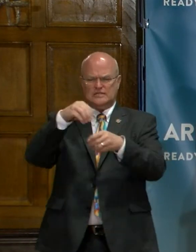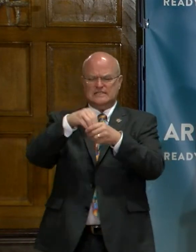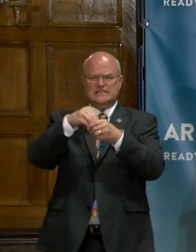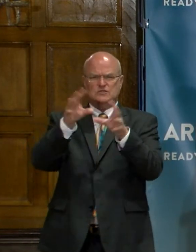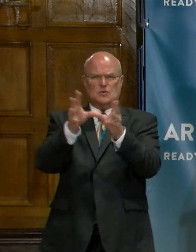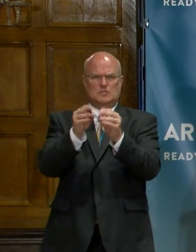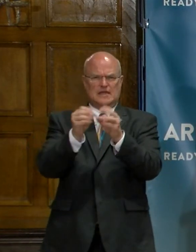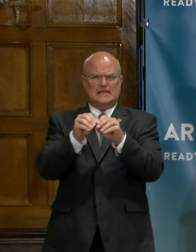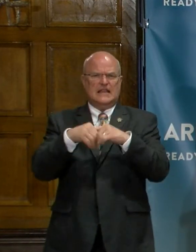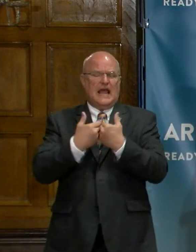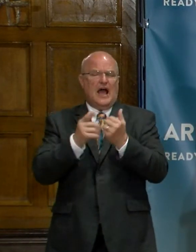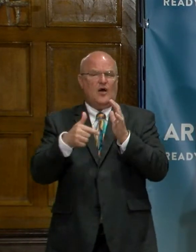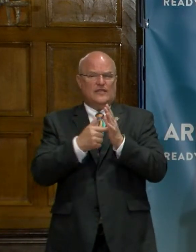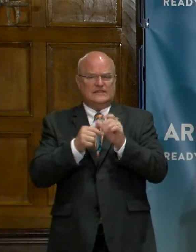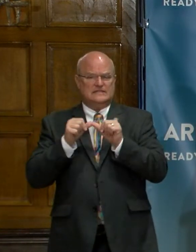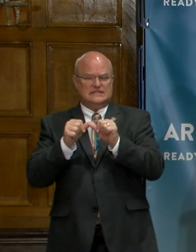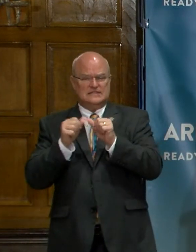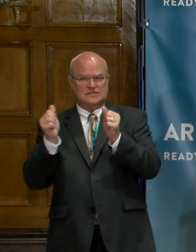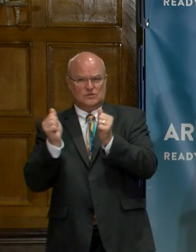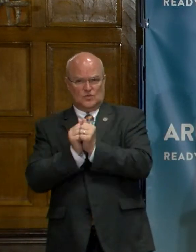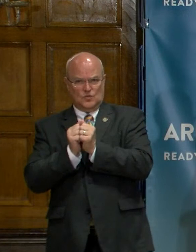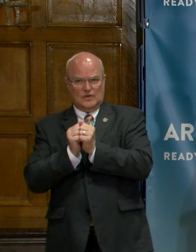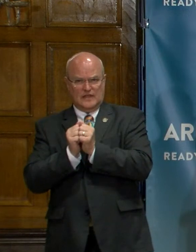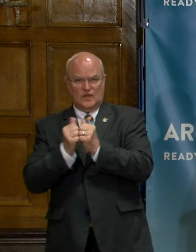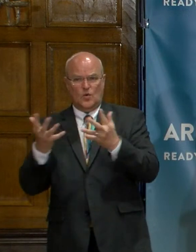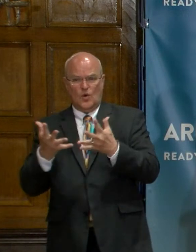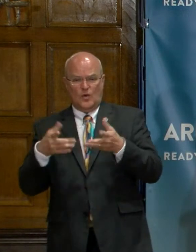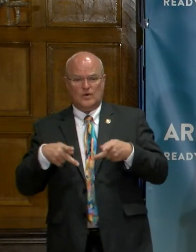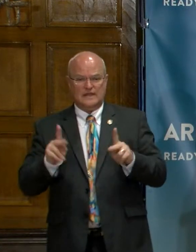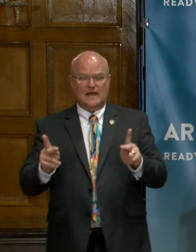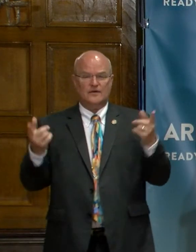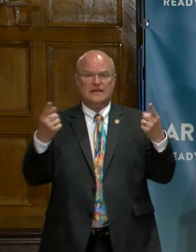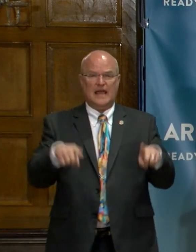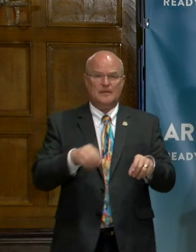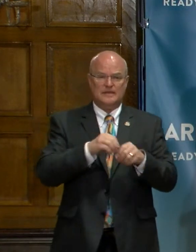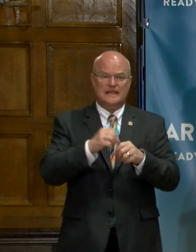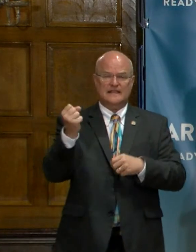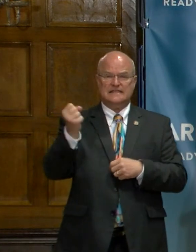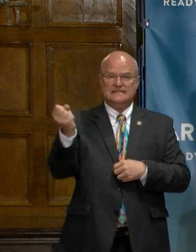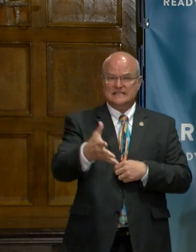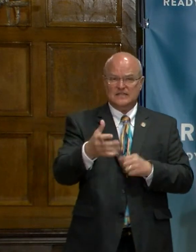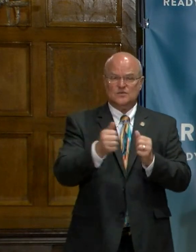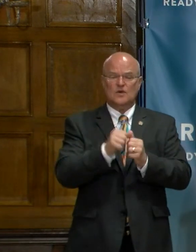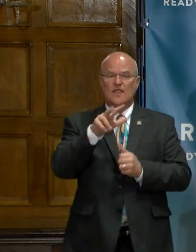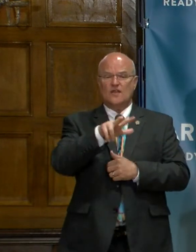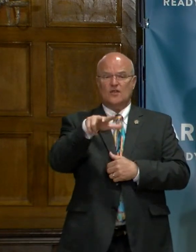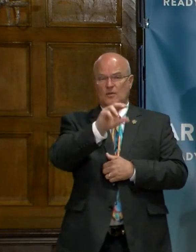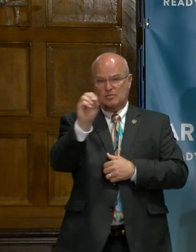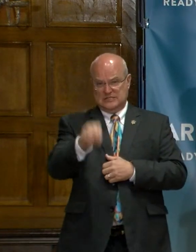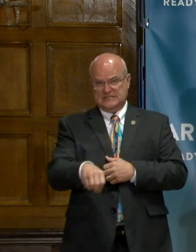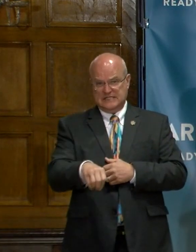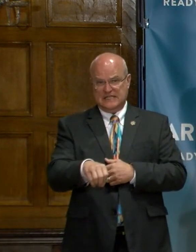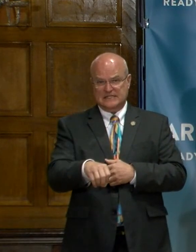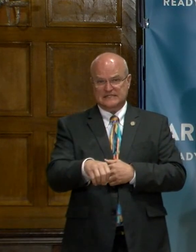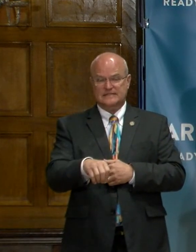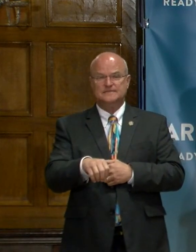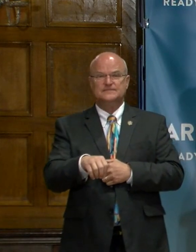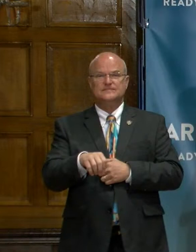indoor venues and how is this consistent with what we're allowing to happen in the casinos with 33%